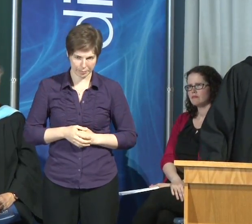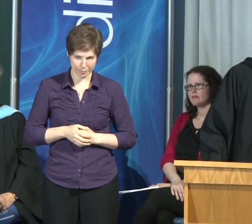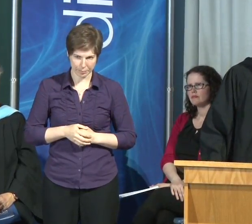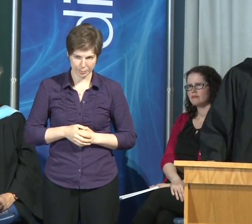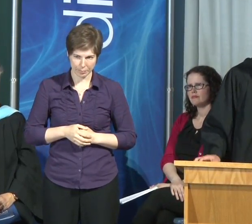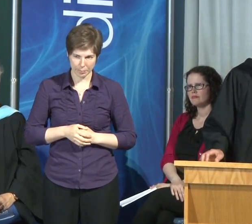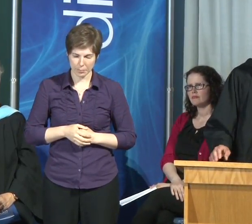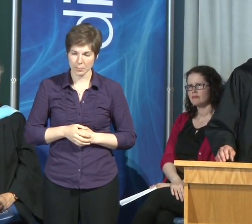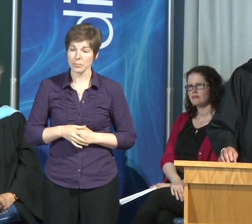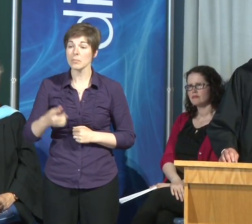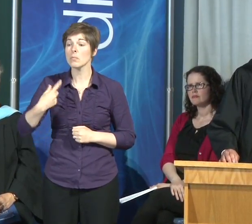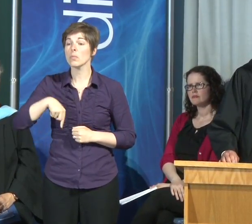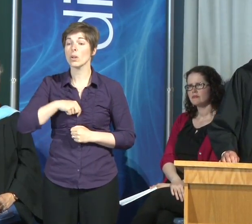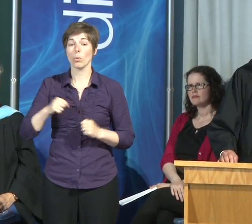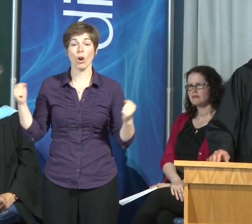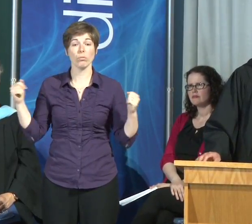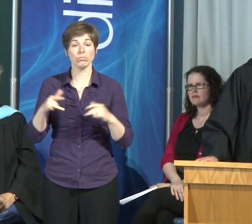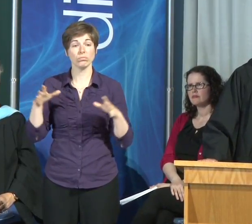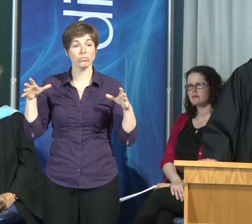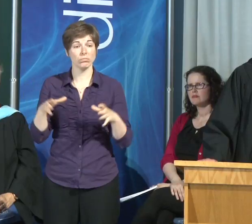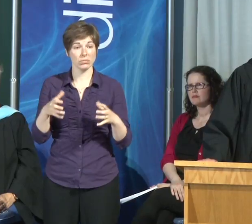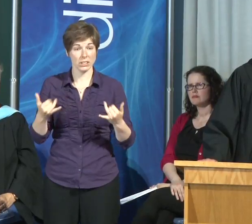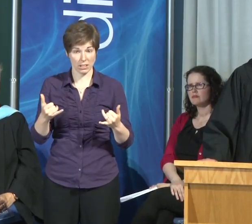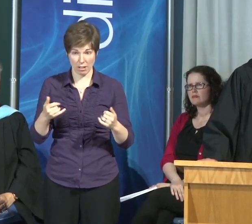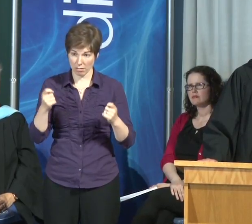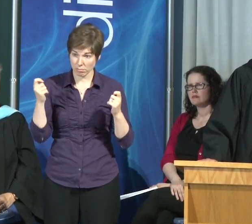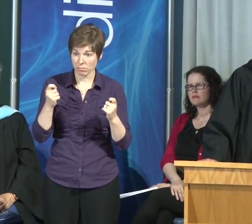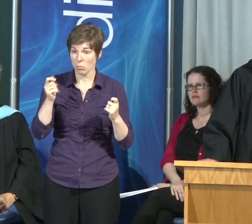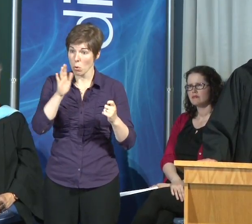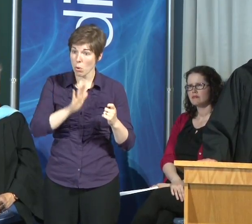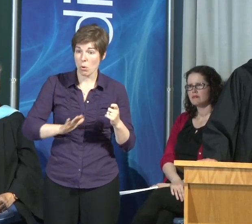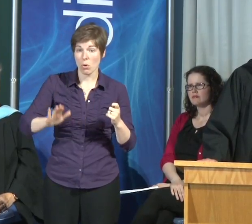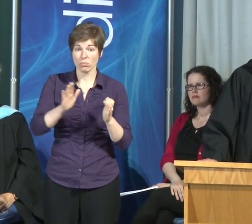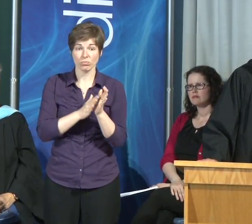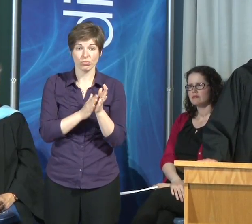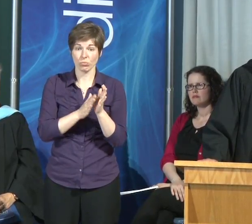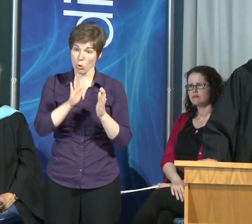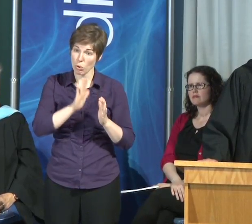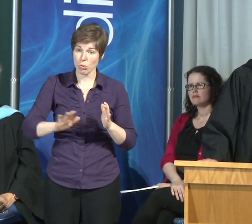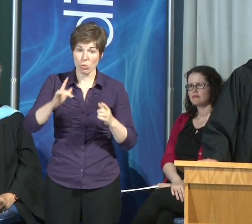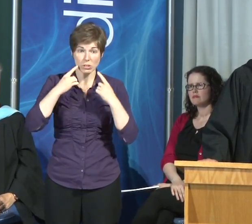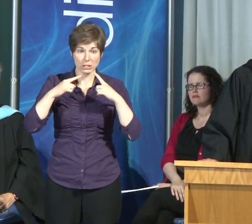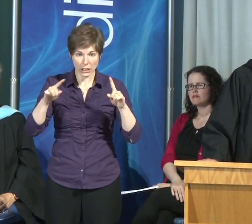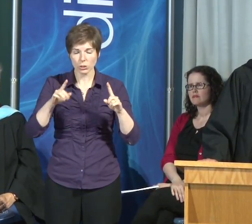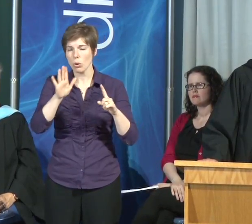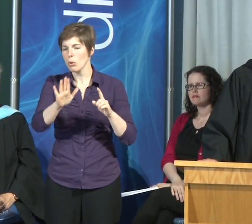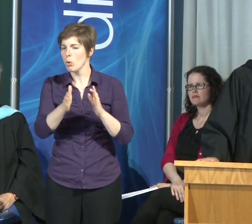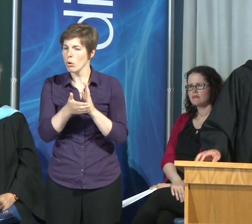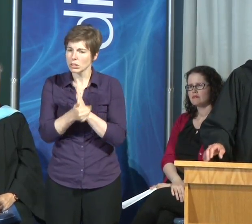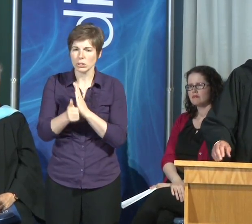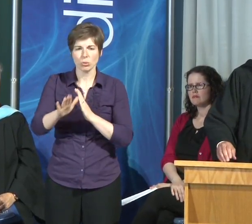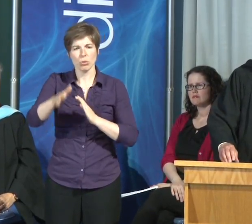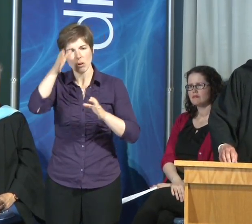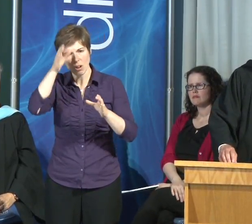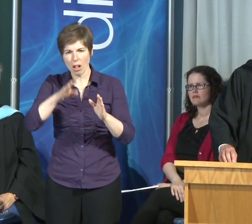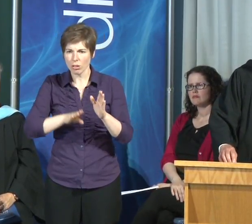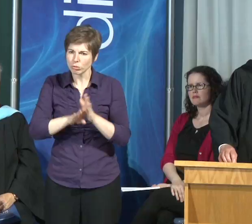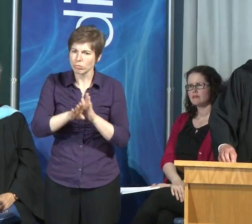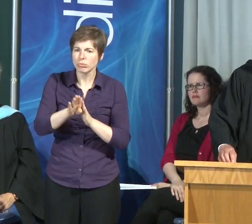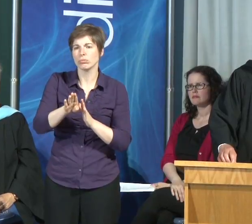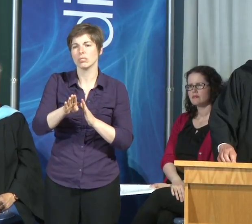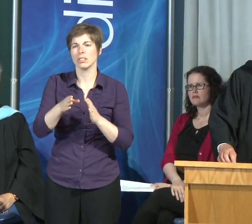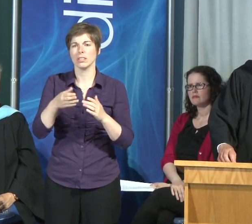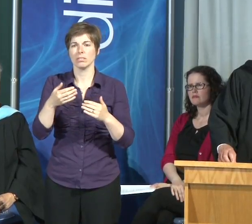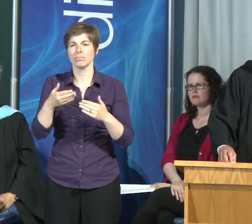Graduates, as we come together this afternoon to celebrate your success in acquiring the advanced skills and knowledge that you will need to participate in the economy of both